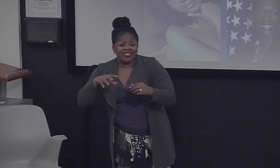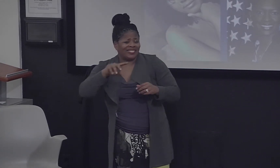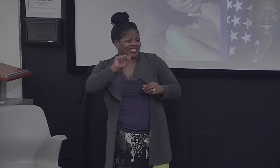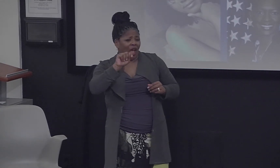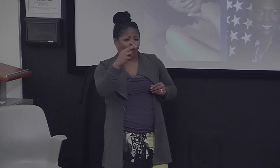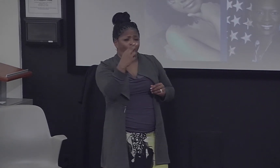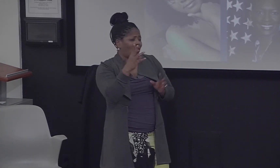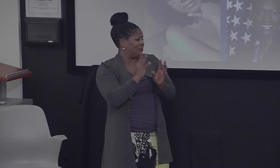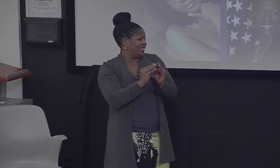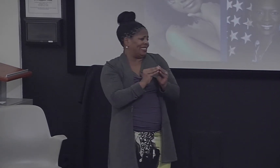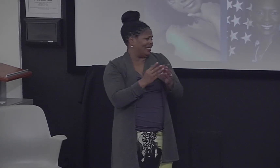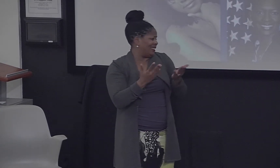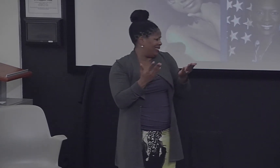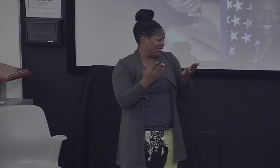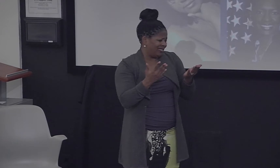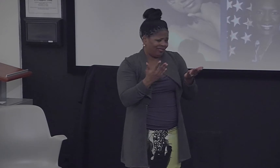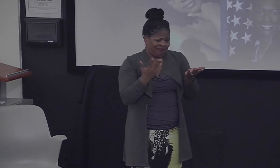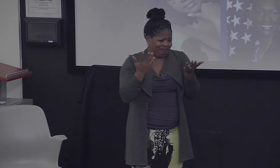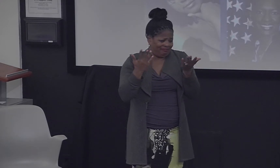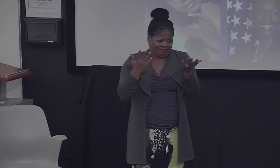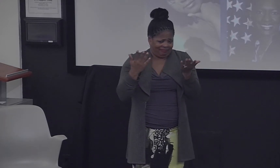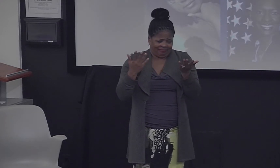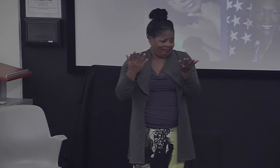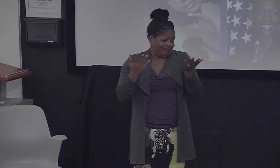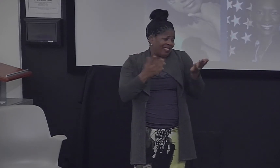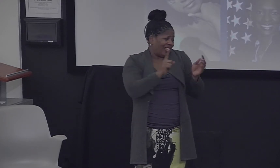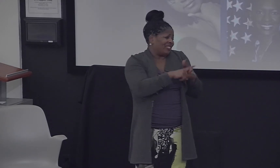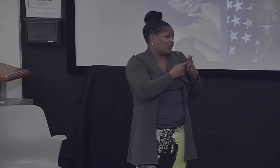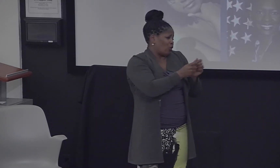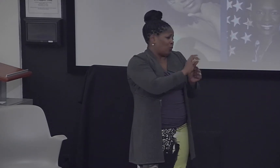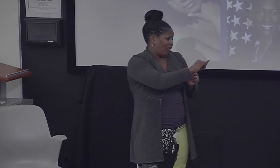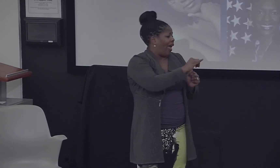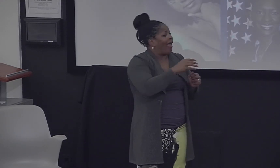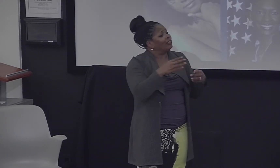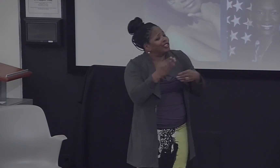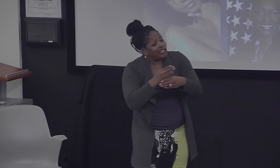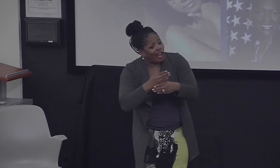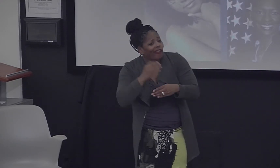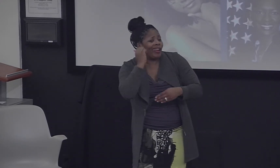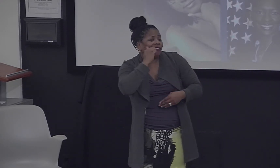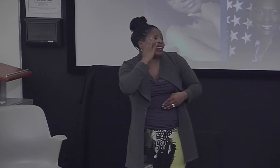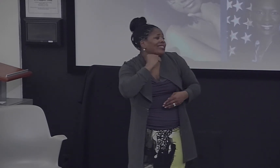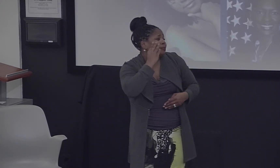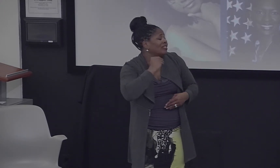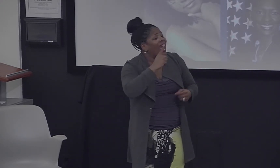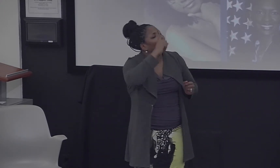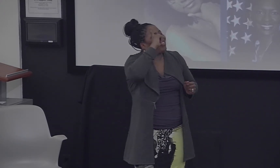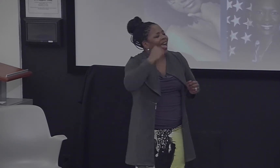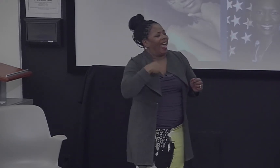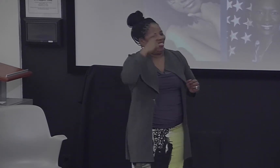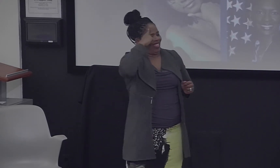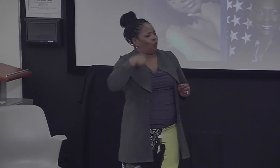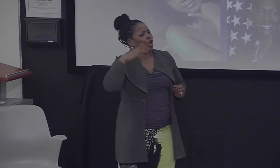participants. We can have town hall meetings. That's a place to start. And it's sharing everyday